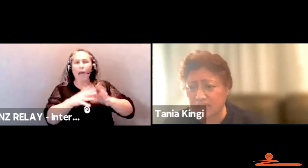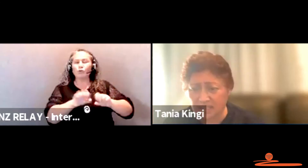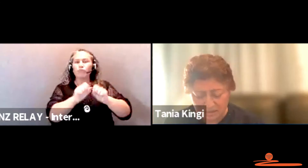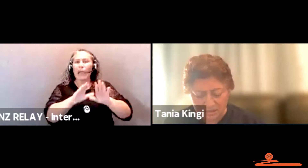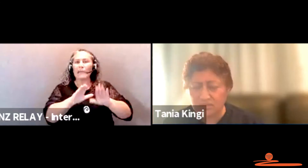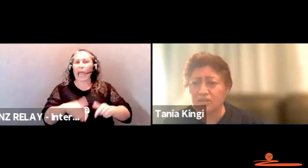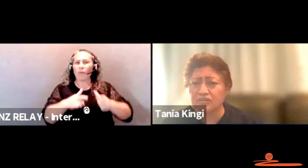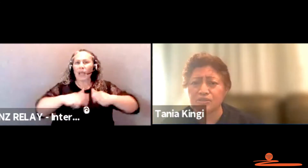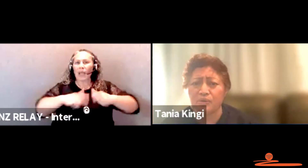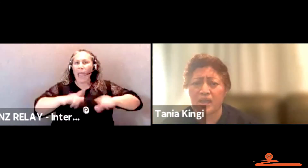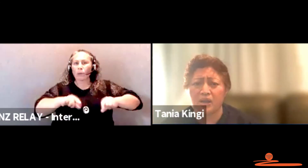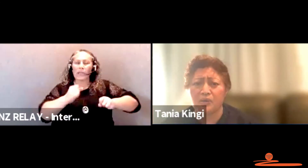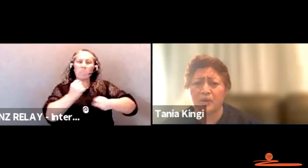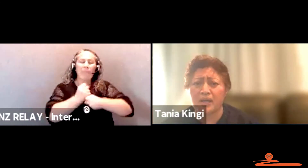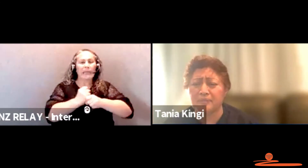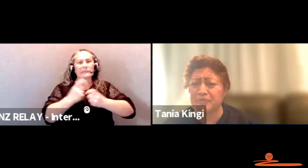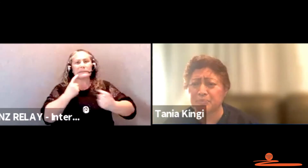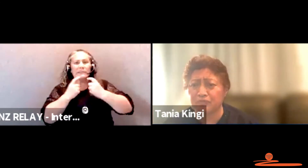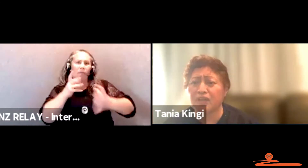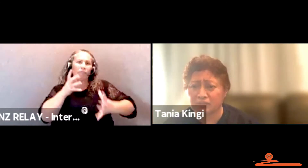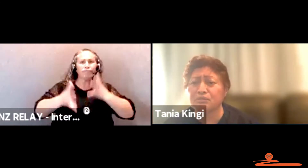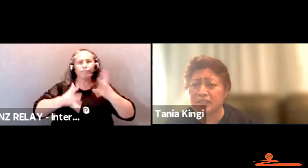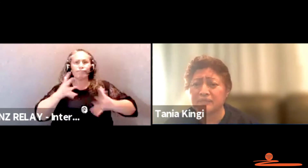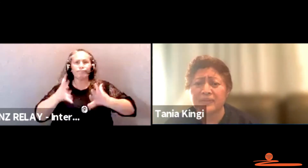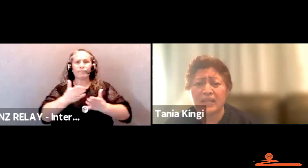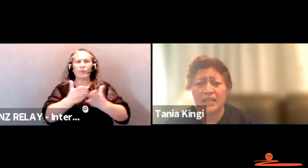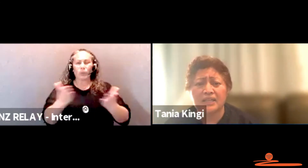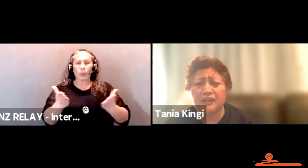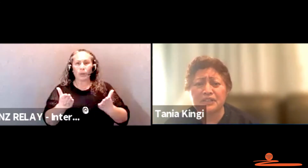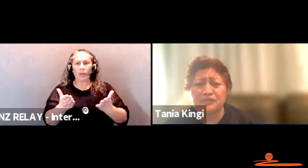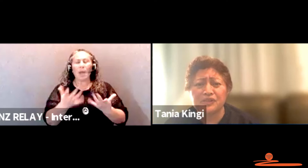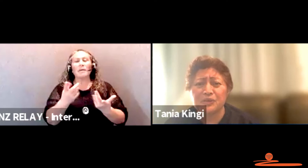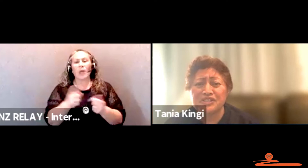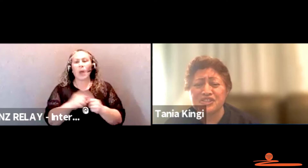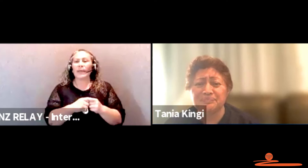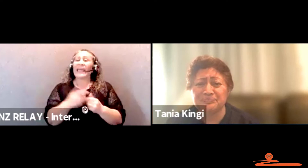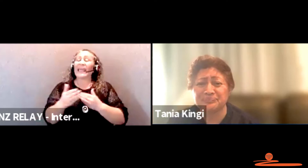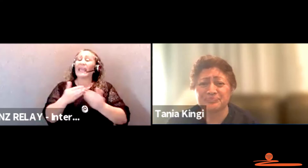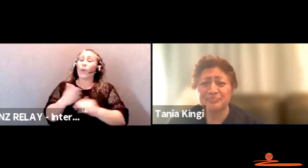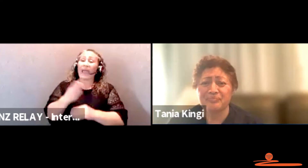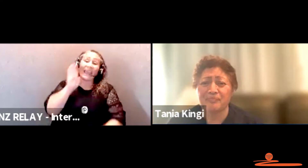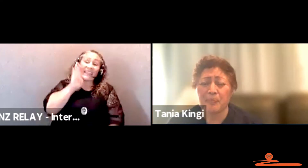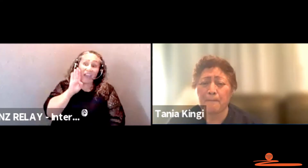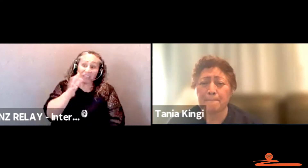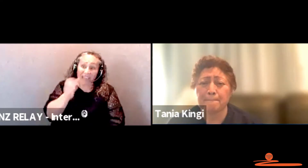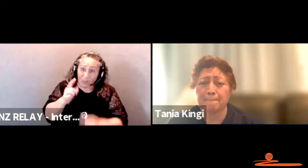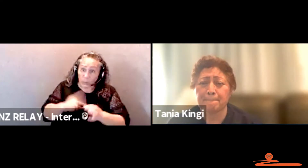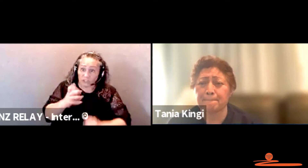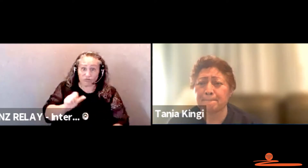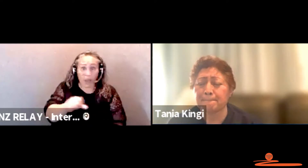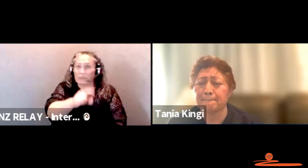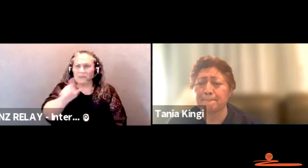certainly take that to our provider hui. Karen, you've got a question?